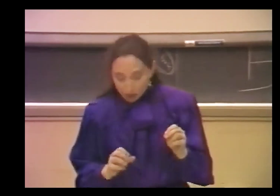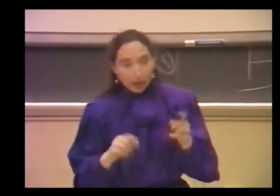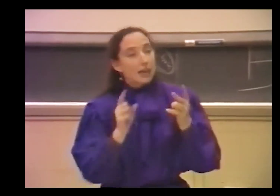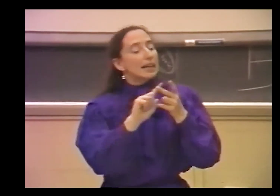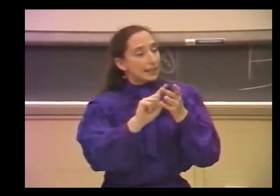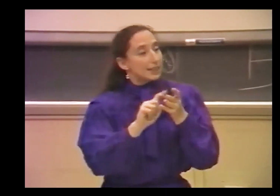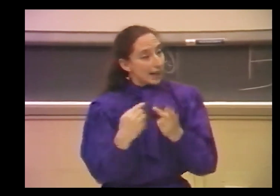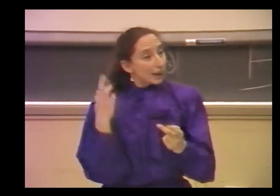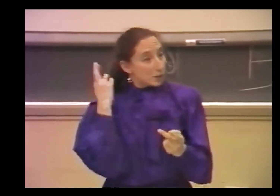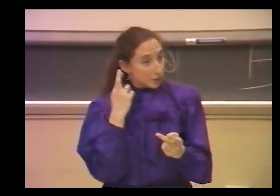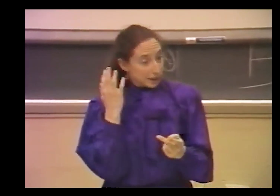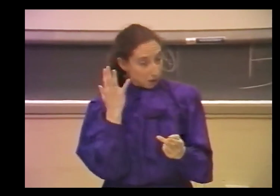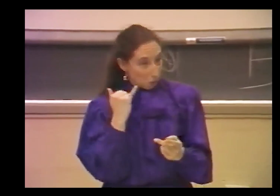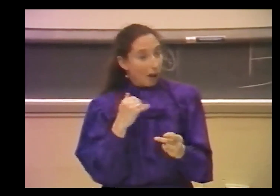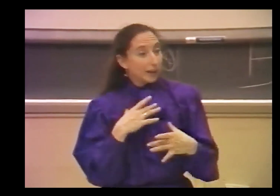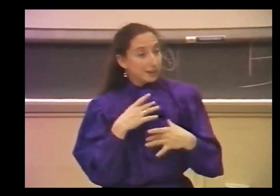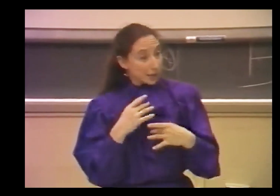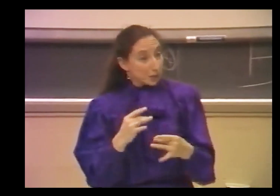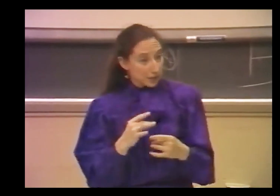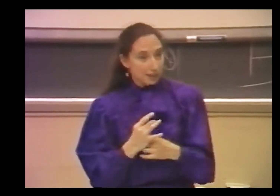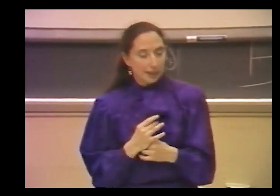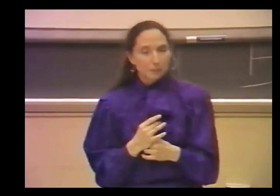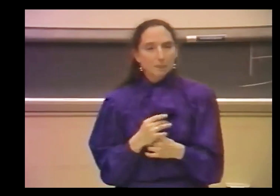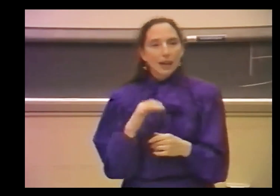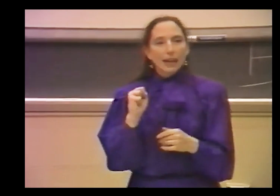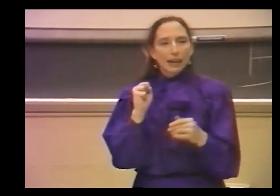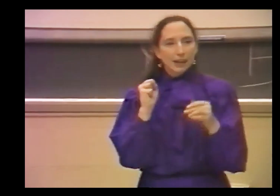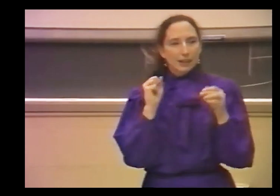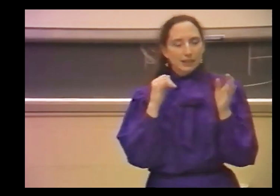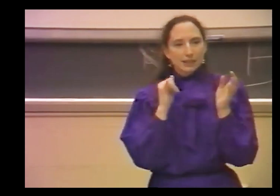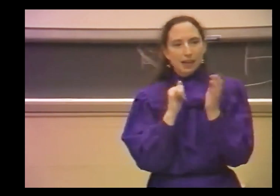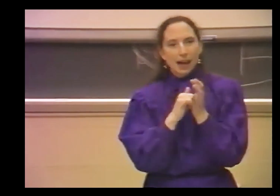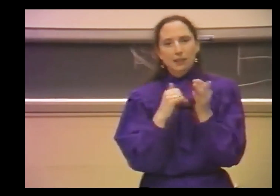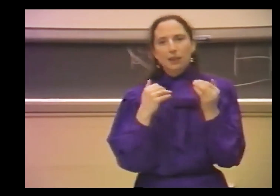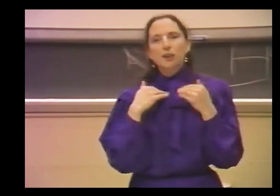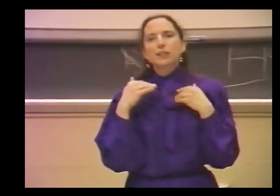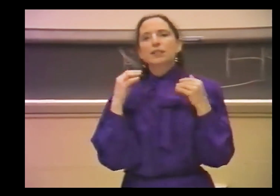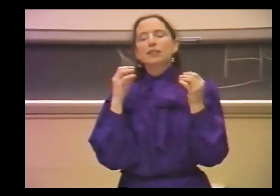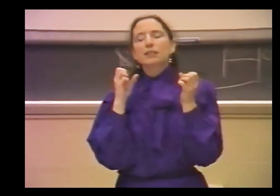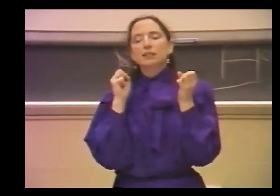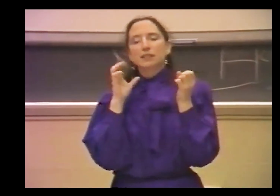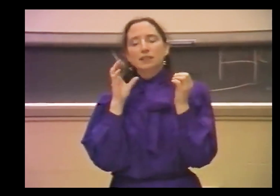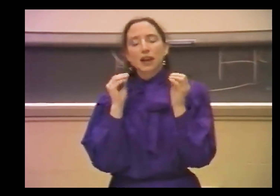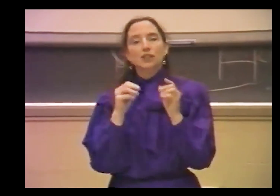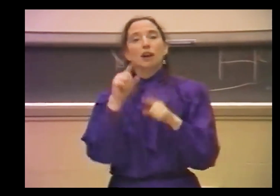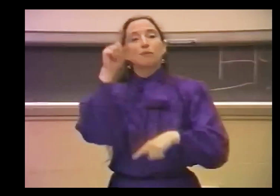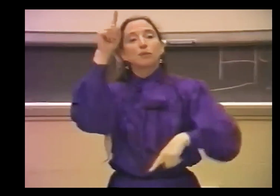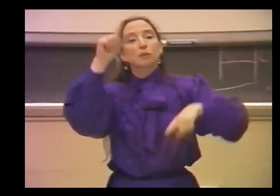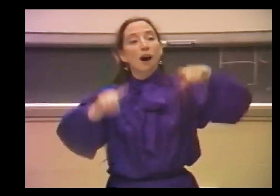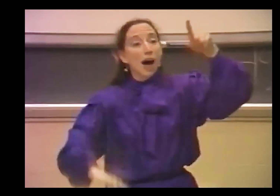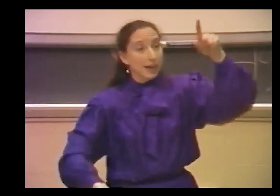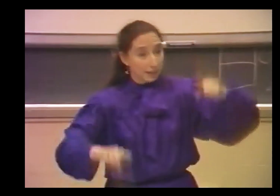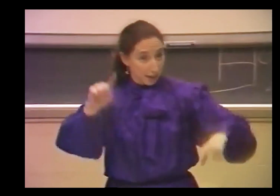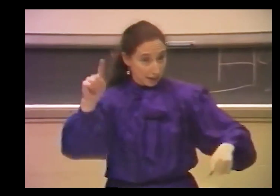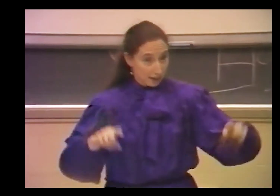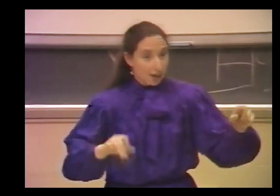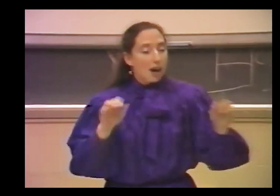Okay. The second reason why it's interesting is that there is such a variety